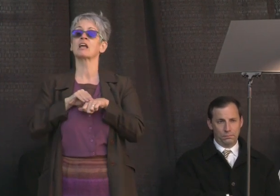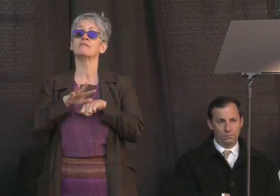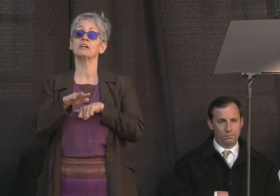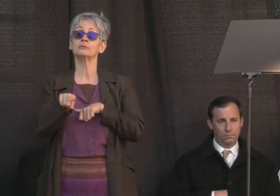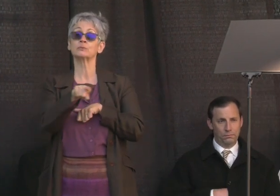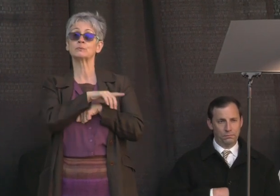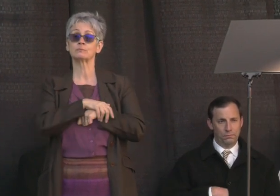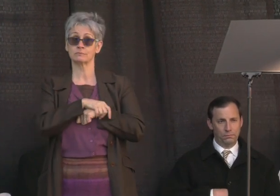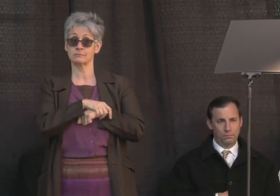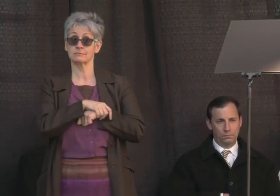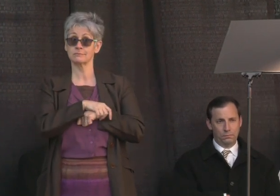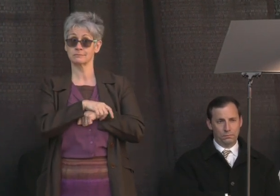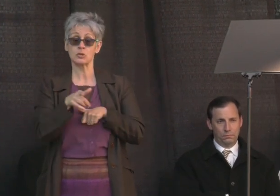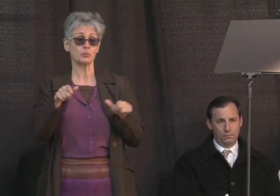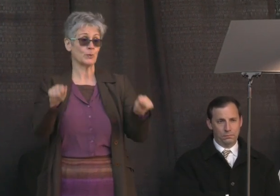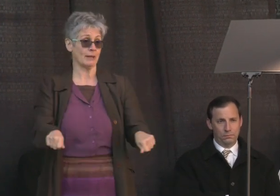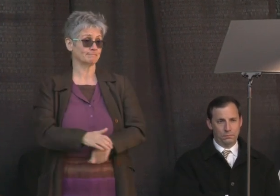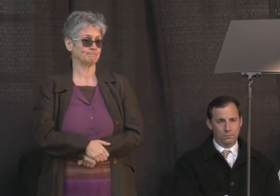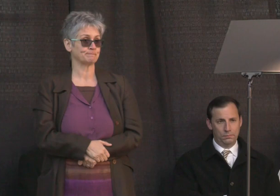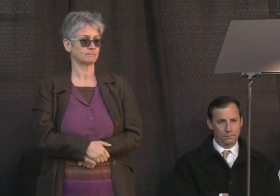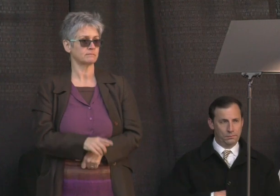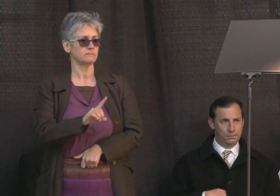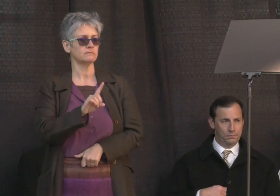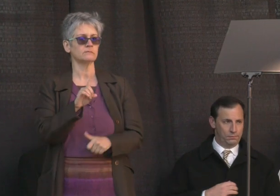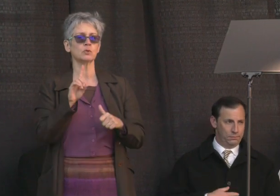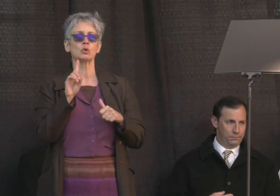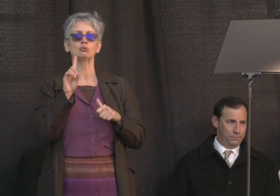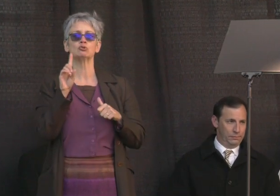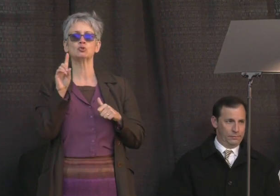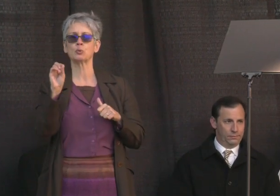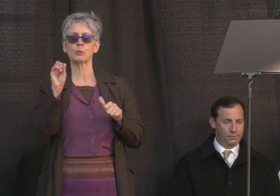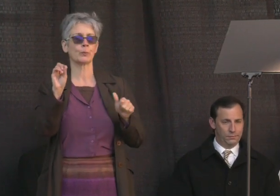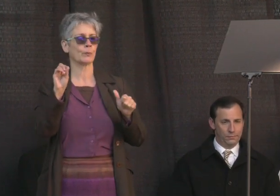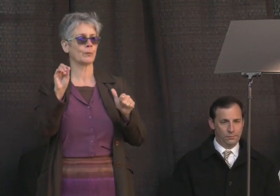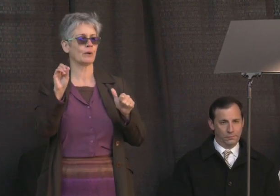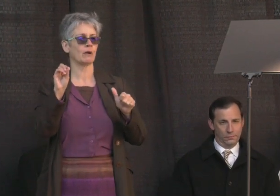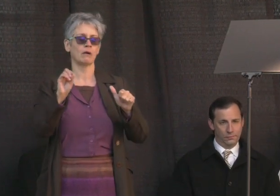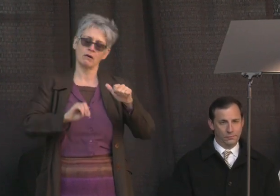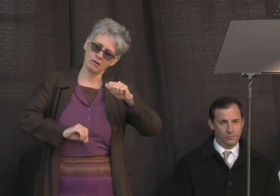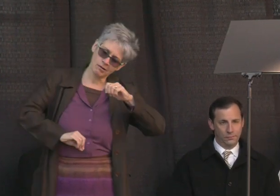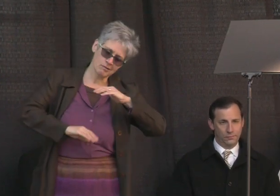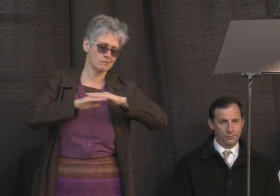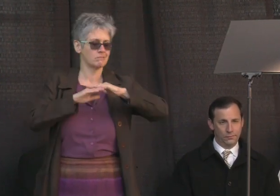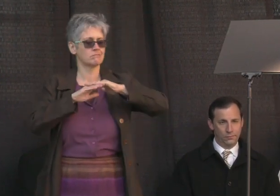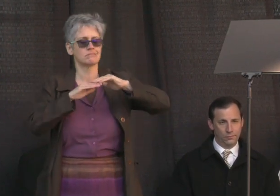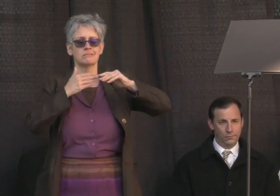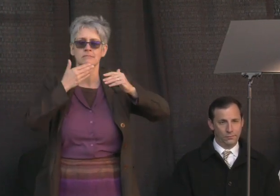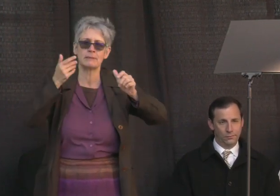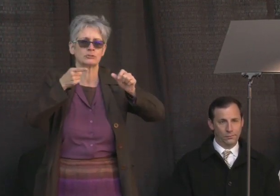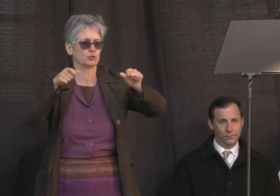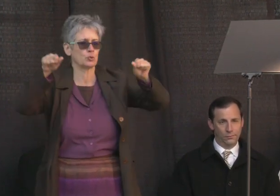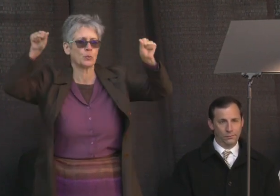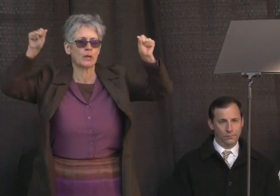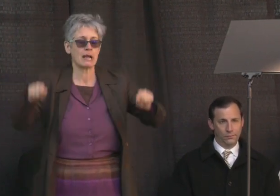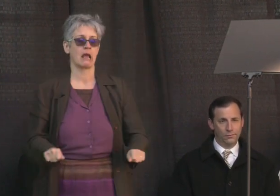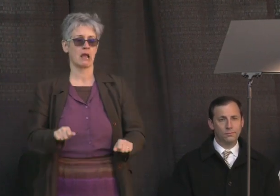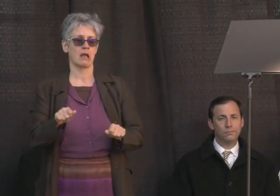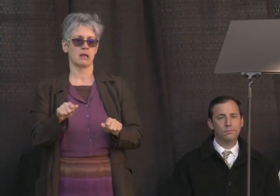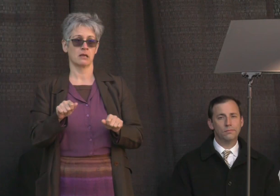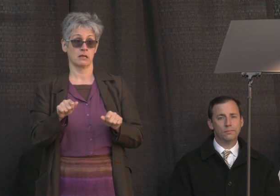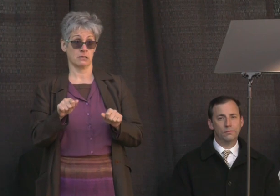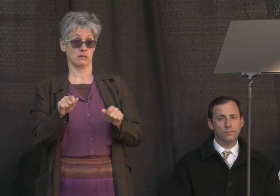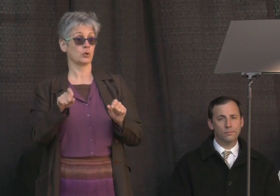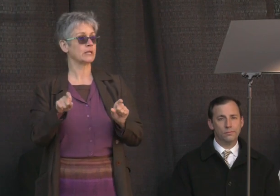You are capable. Do it and do it to the fullest extent. This community needs people who believe in something